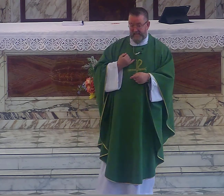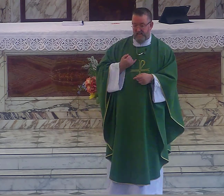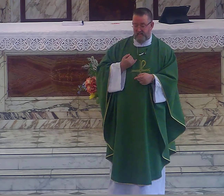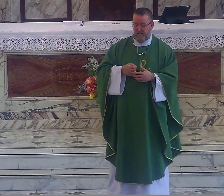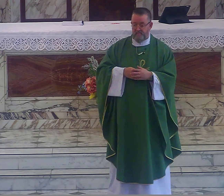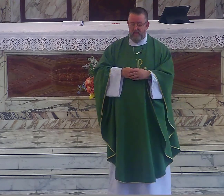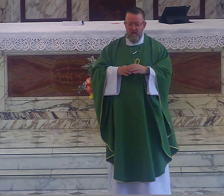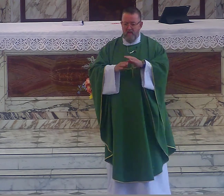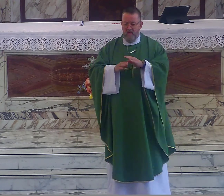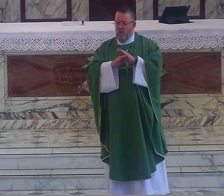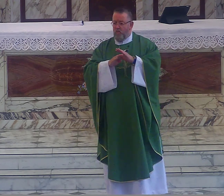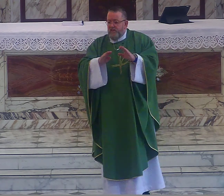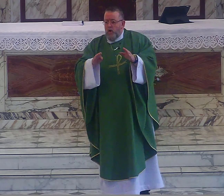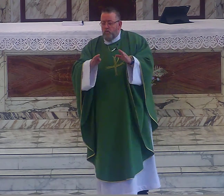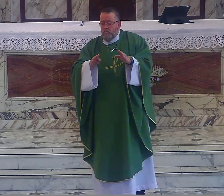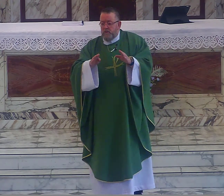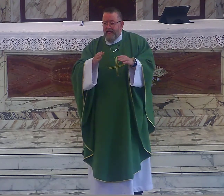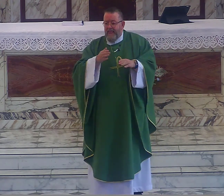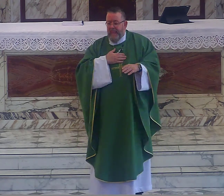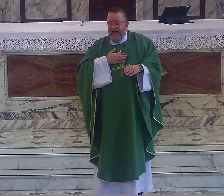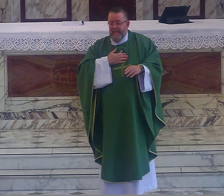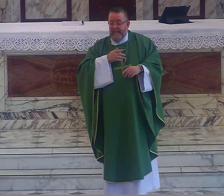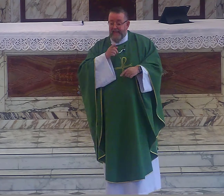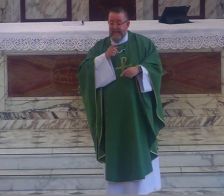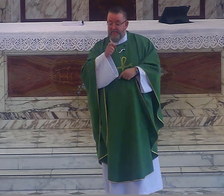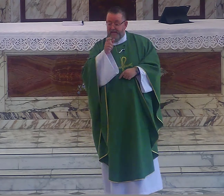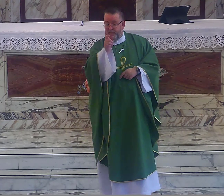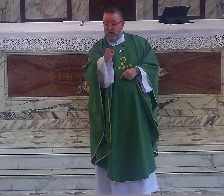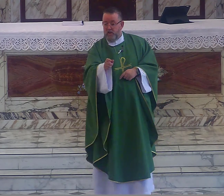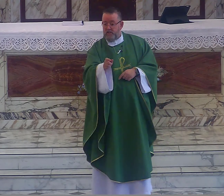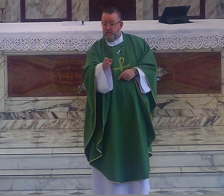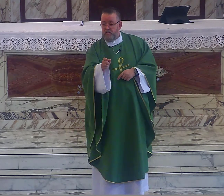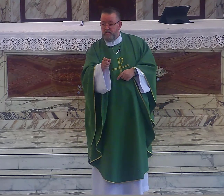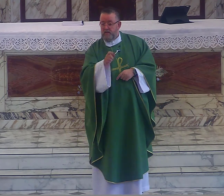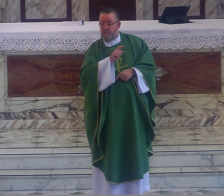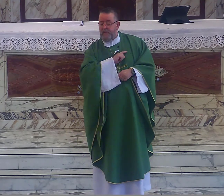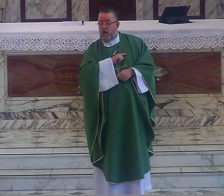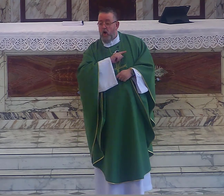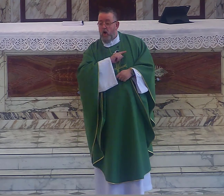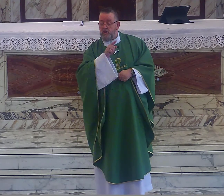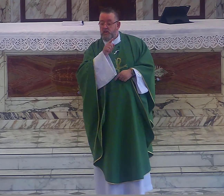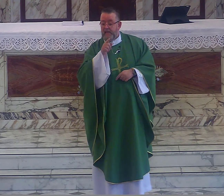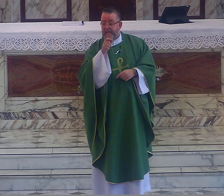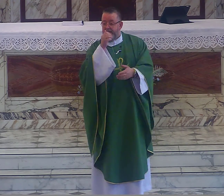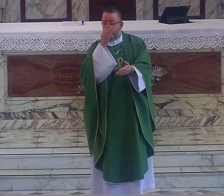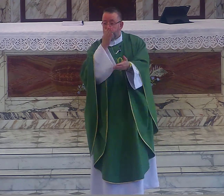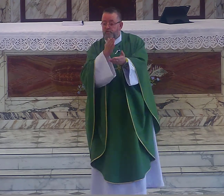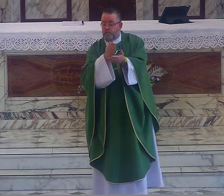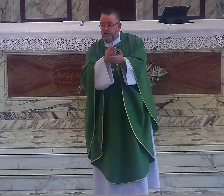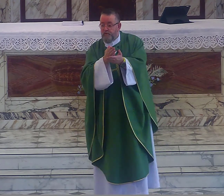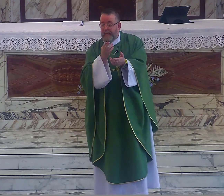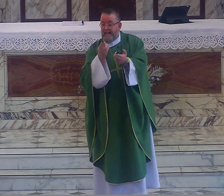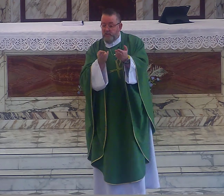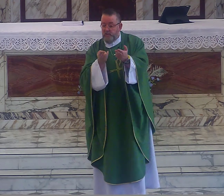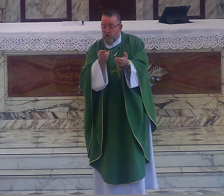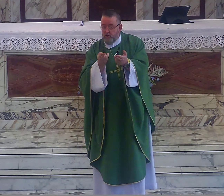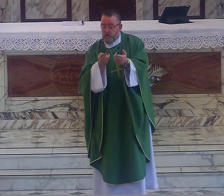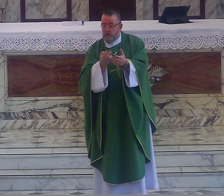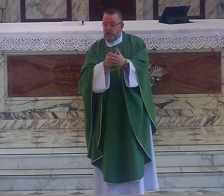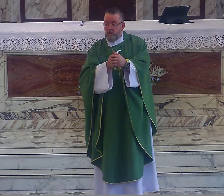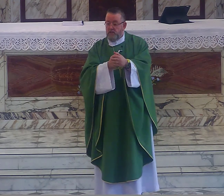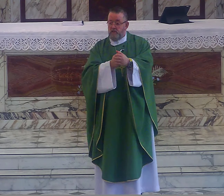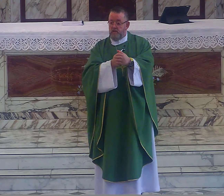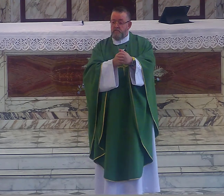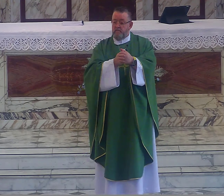we sinners, we don't like this person because he is truthful and